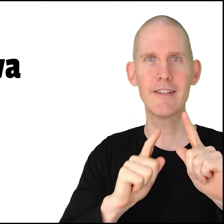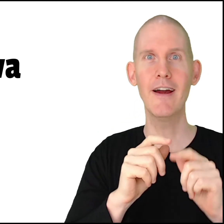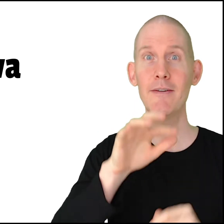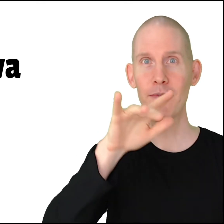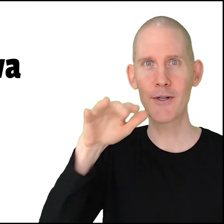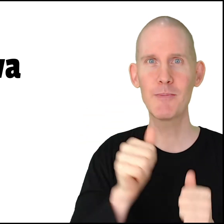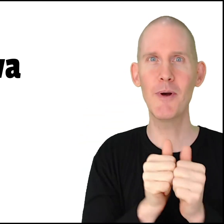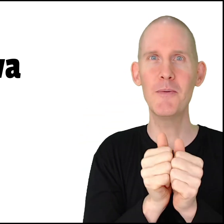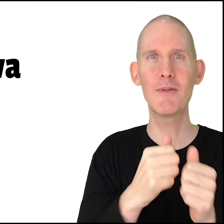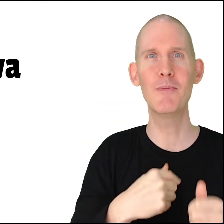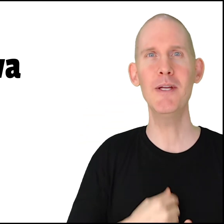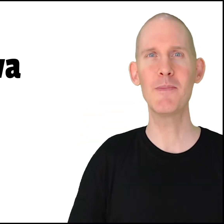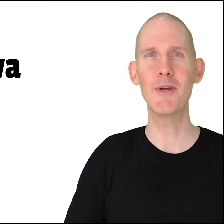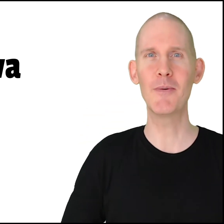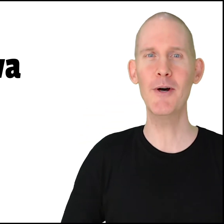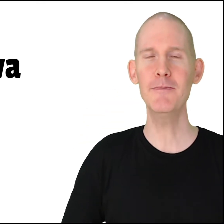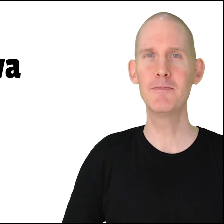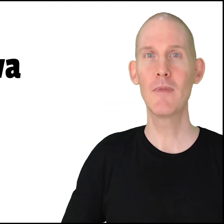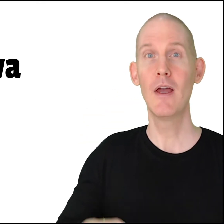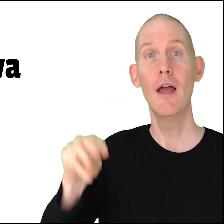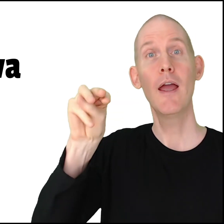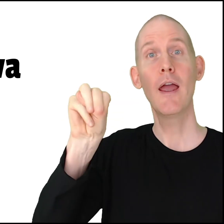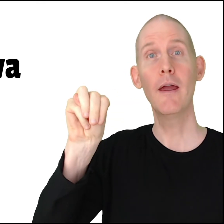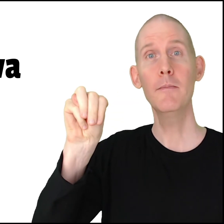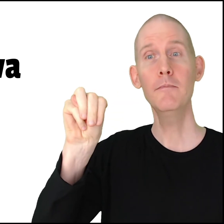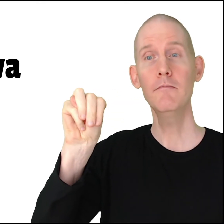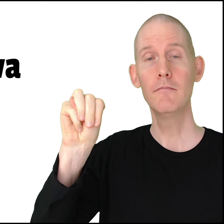sign, fingerspell with me. Here we go.